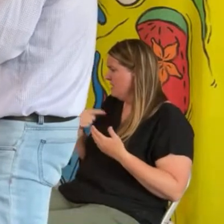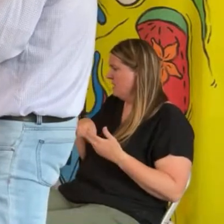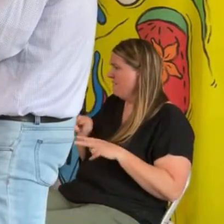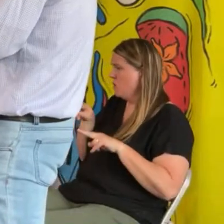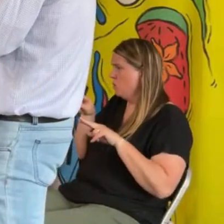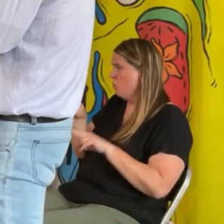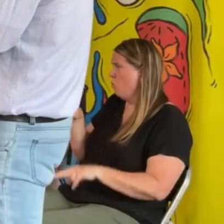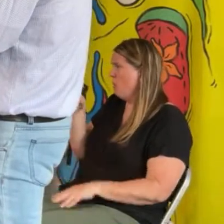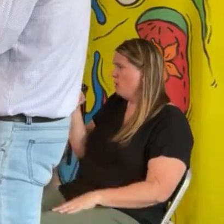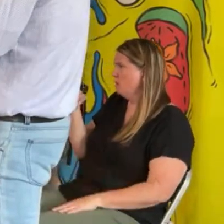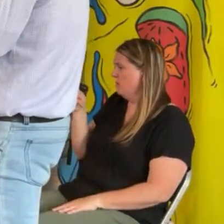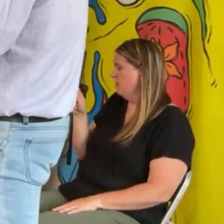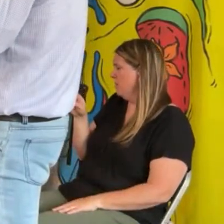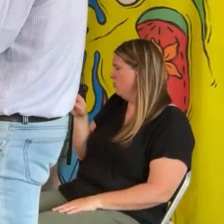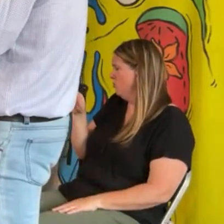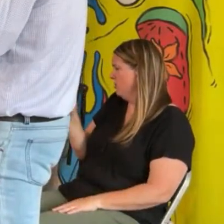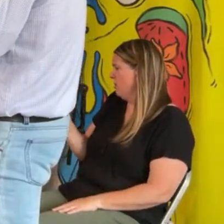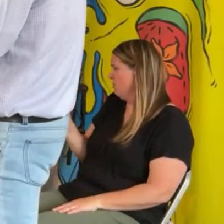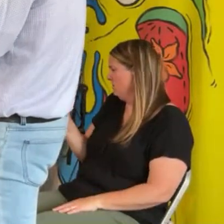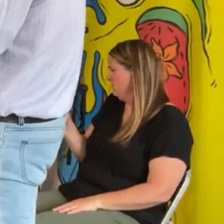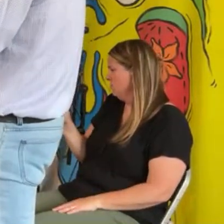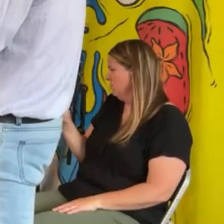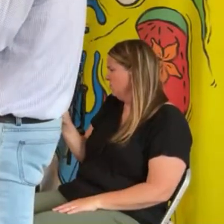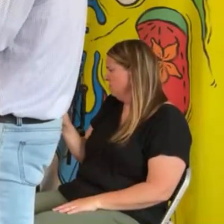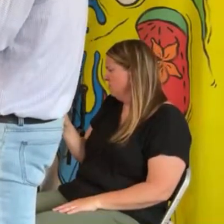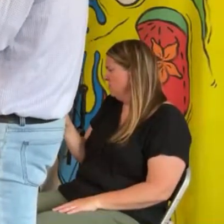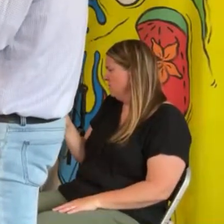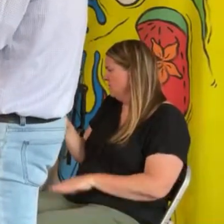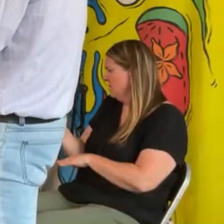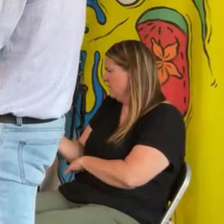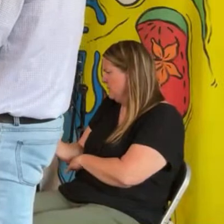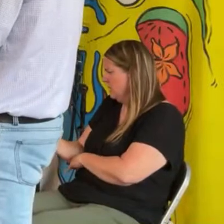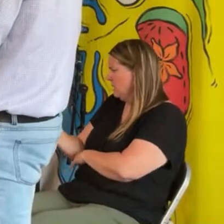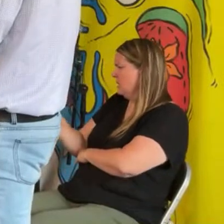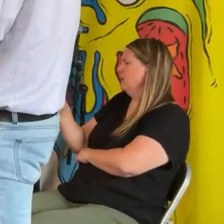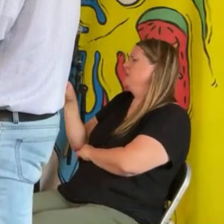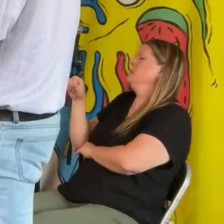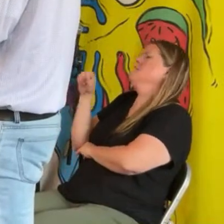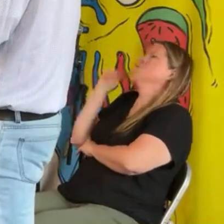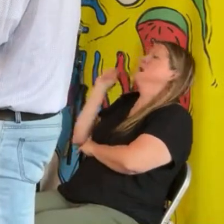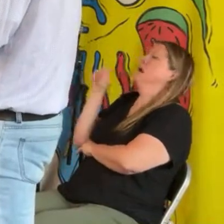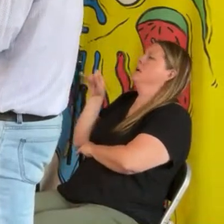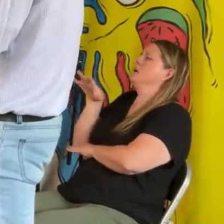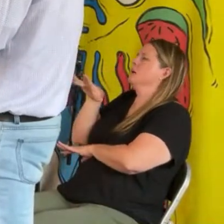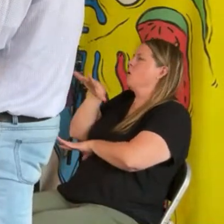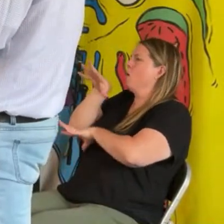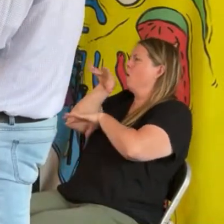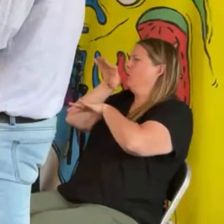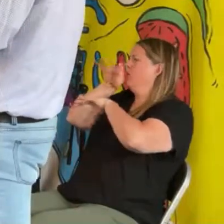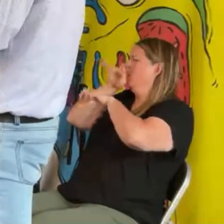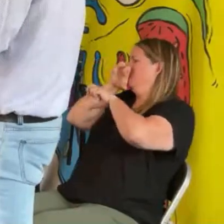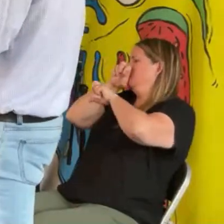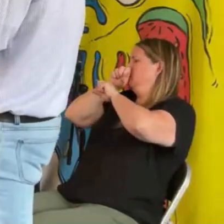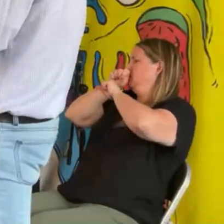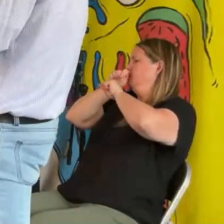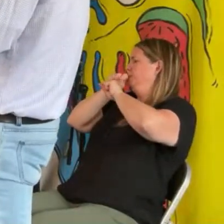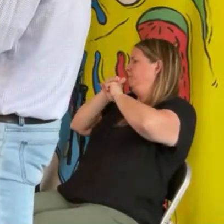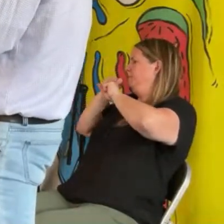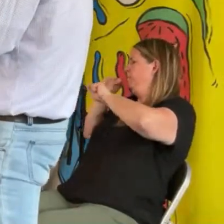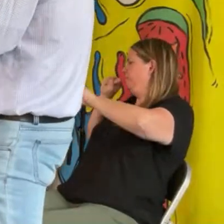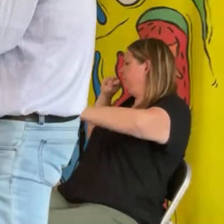us watch Peter lean back, gather all the speed in his